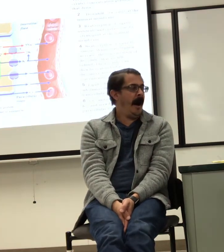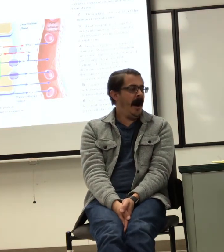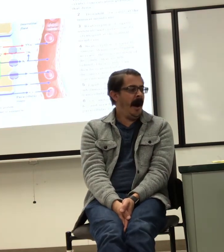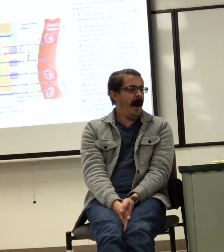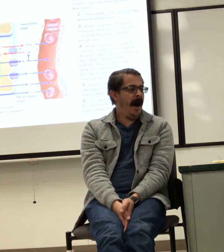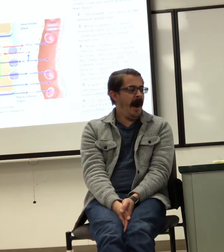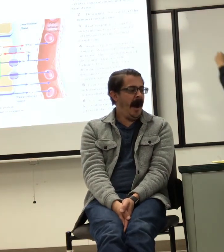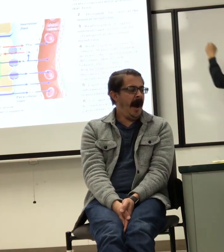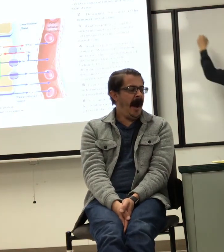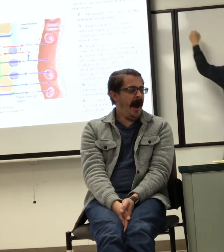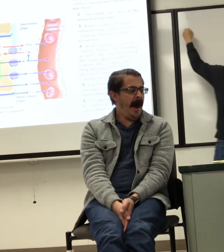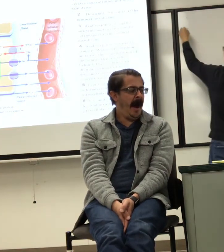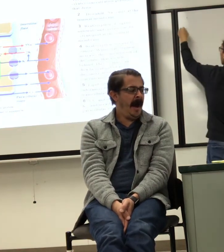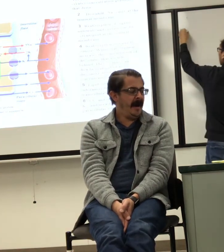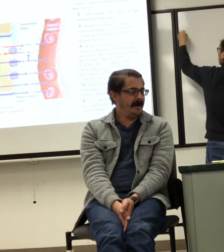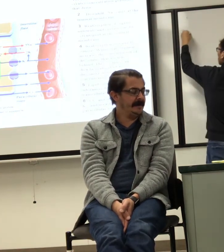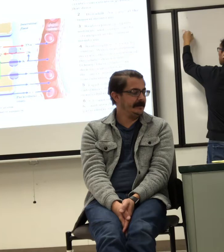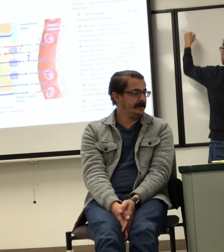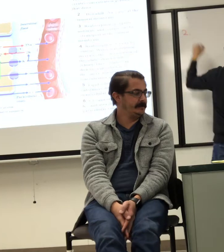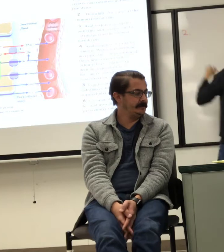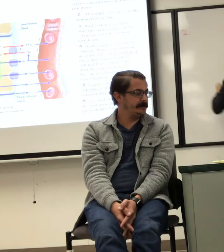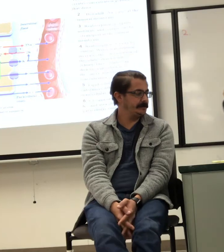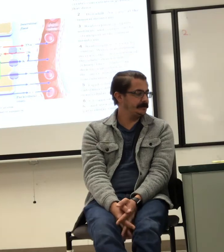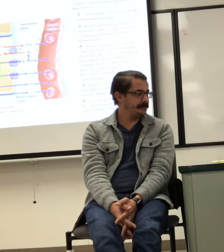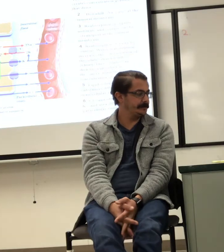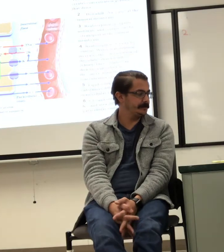This is a 2.